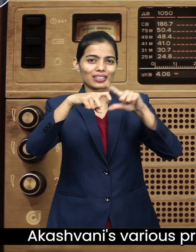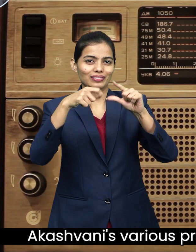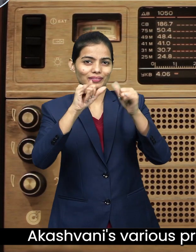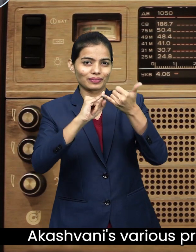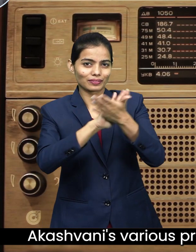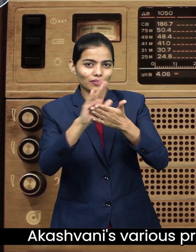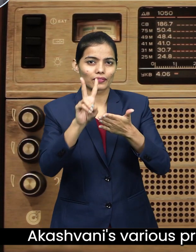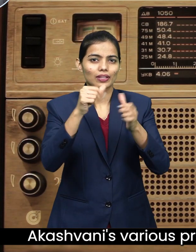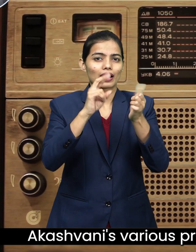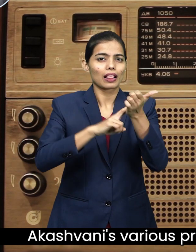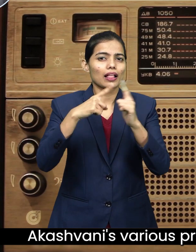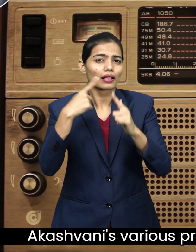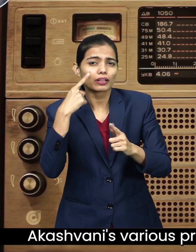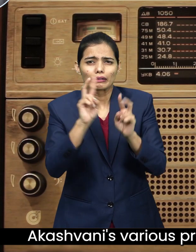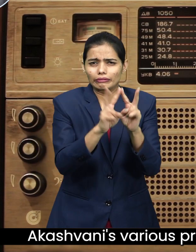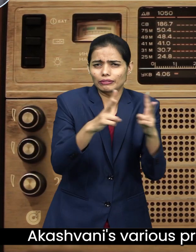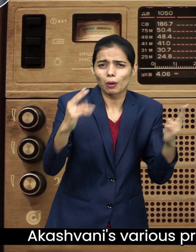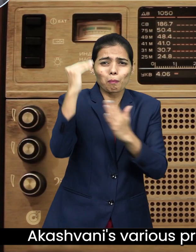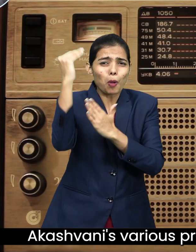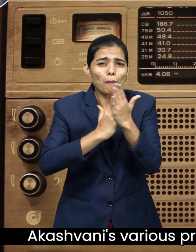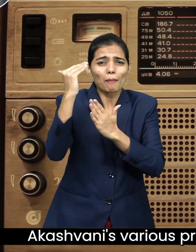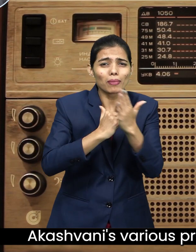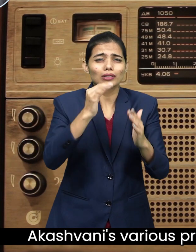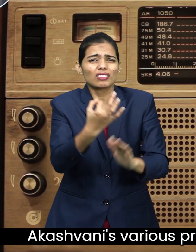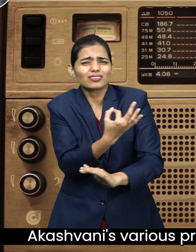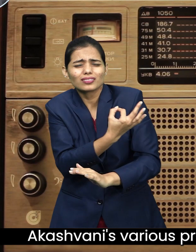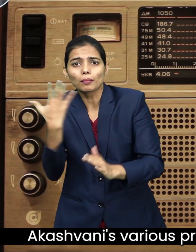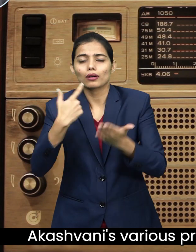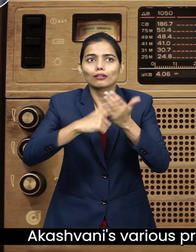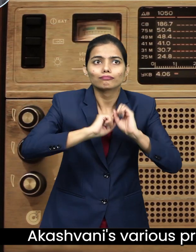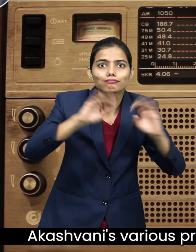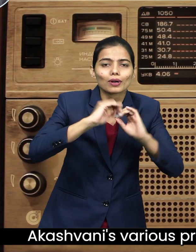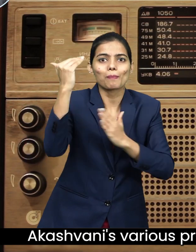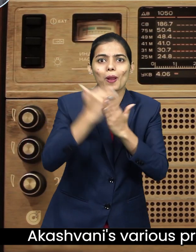Akashvani's various programs and special broadcast.